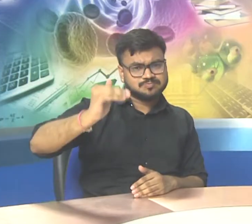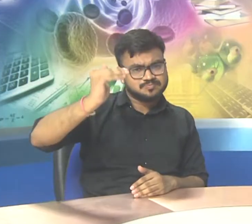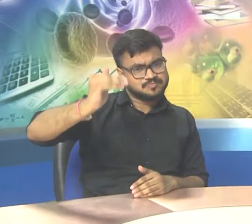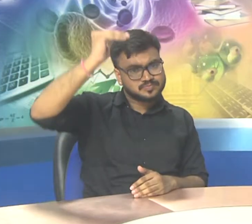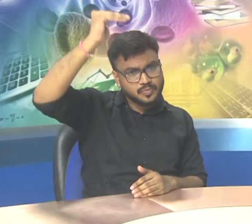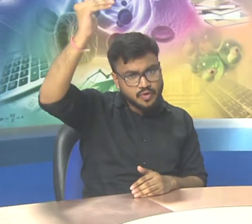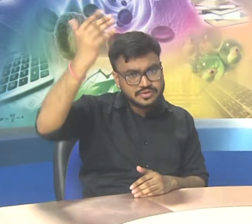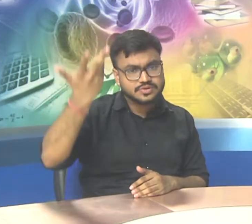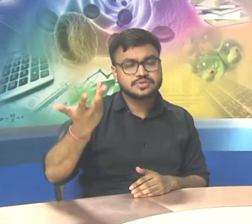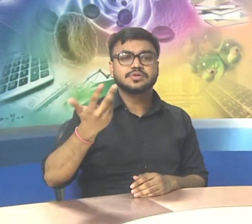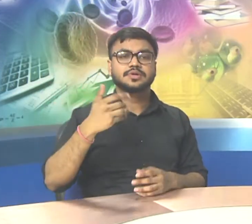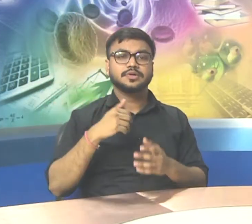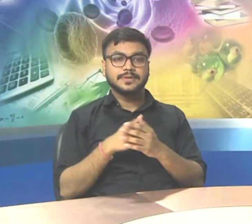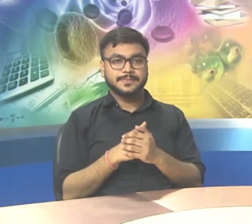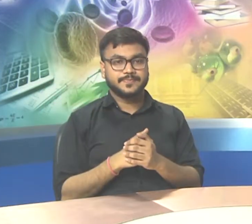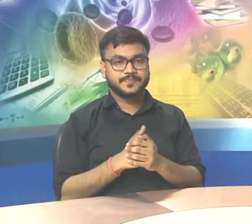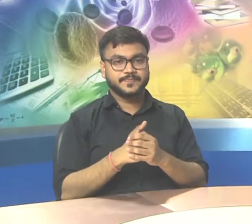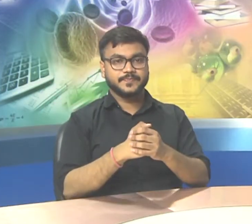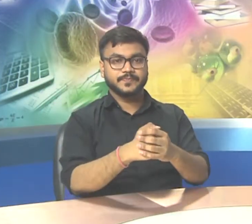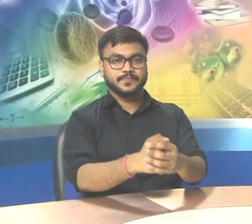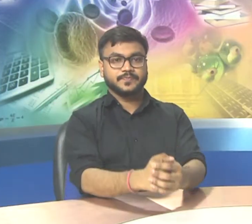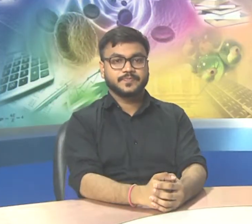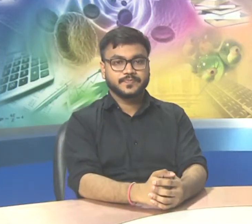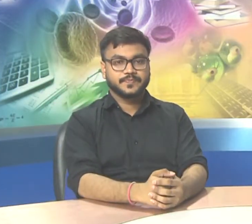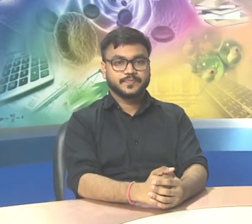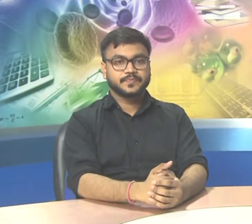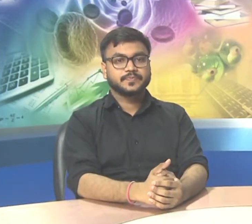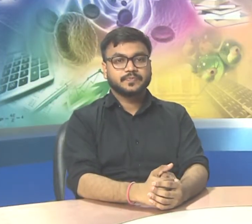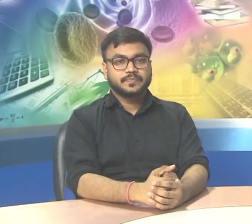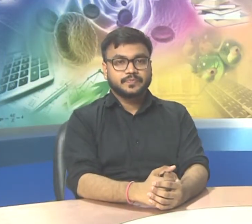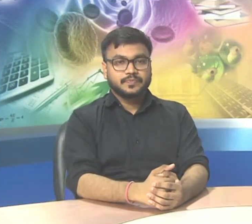Food helps our body to get energy, grow and develop,